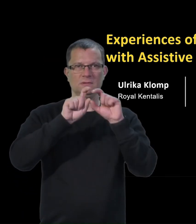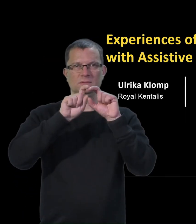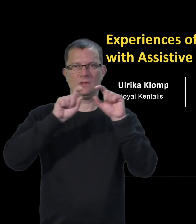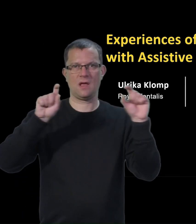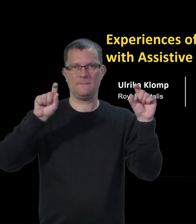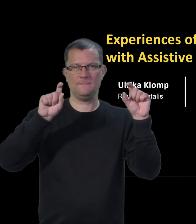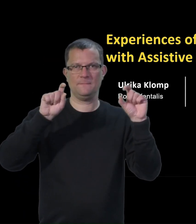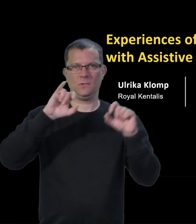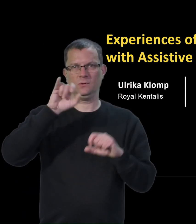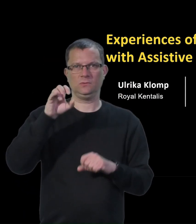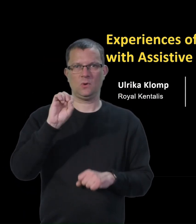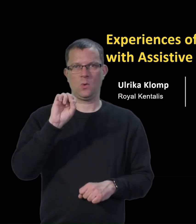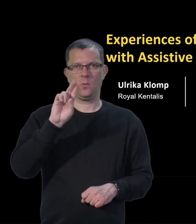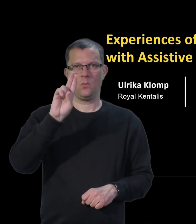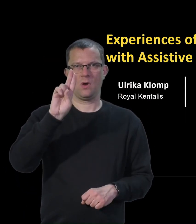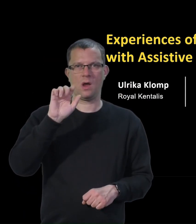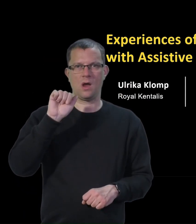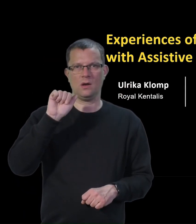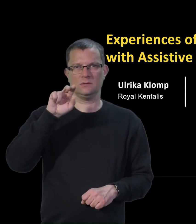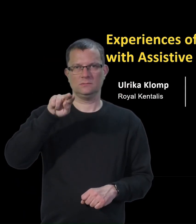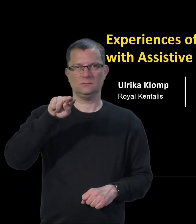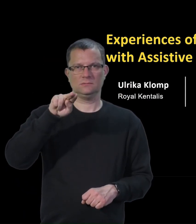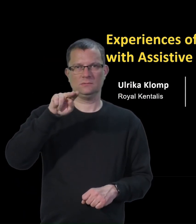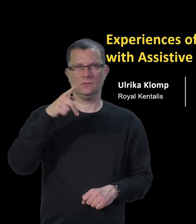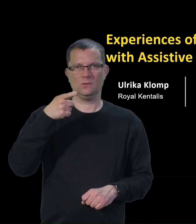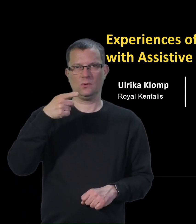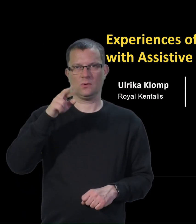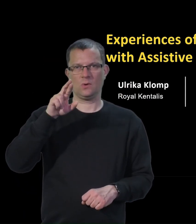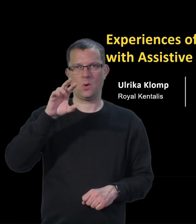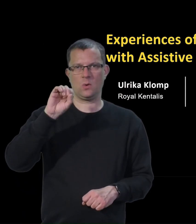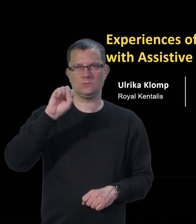My name is Johan Groskamp.